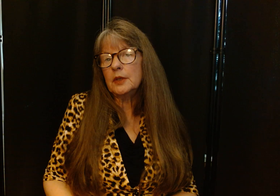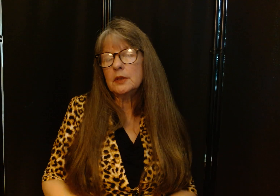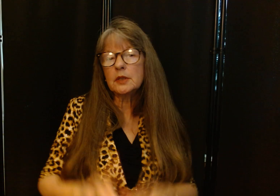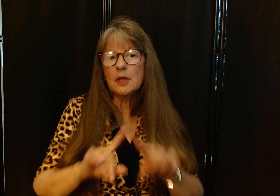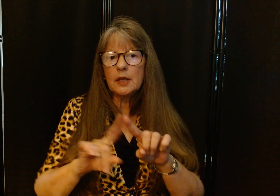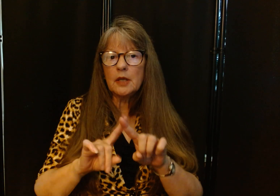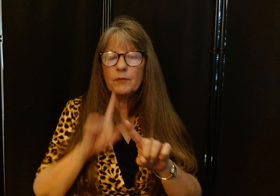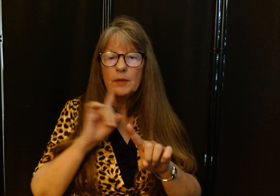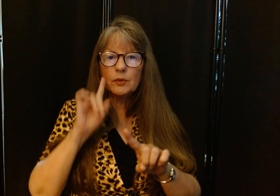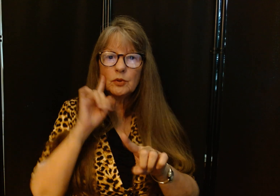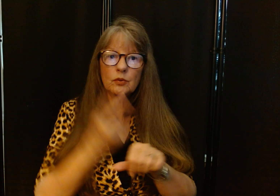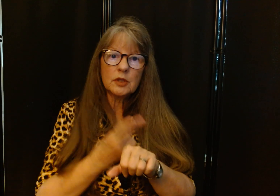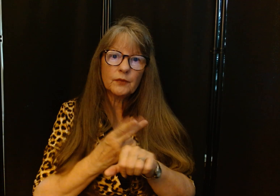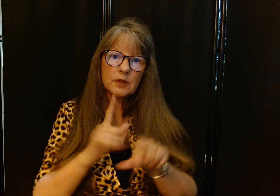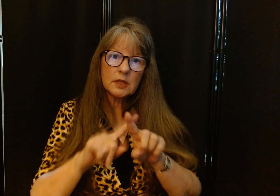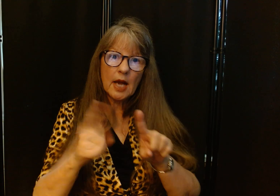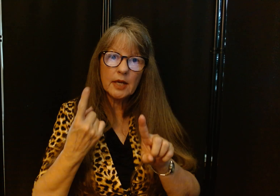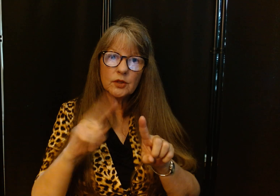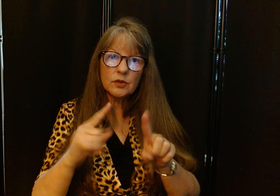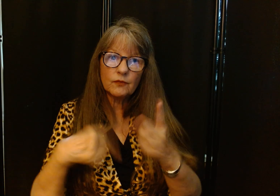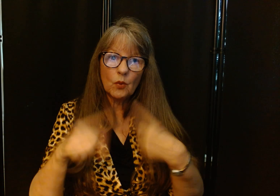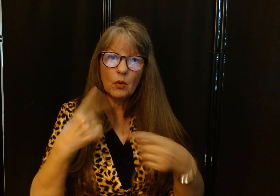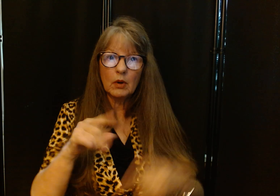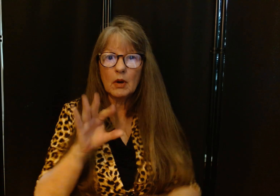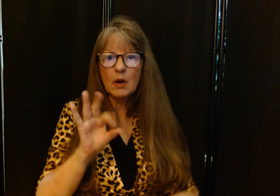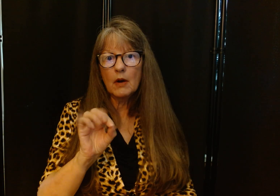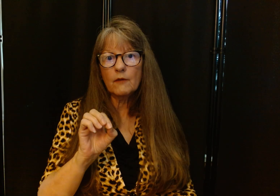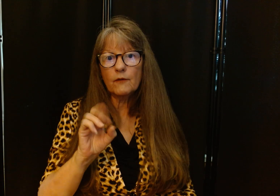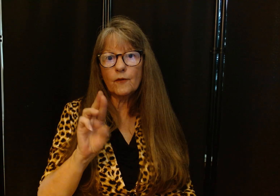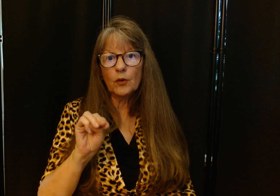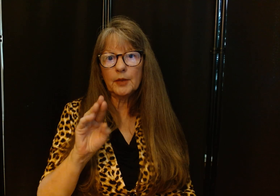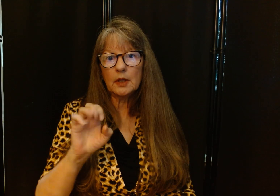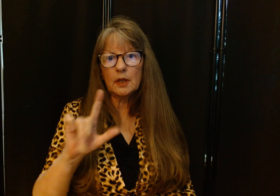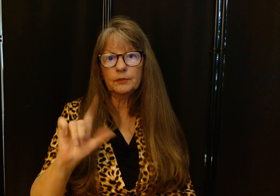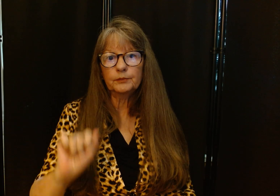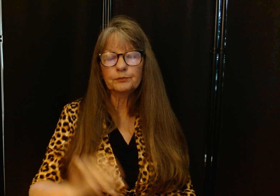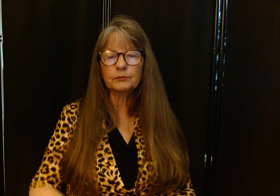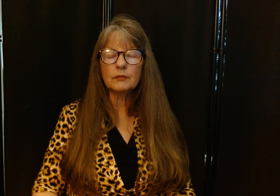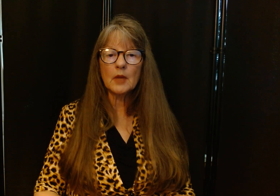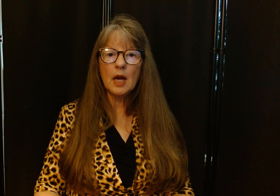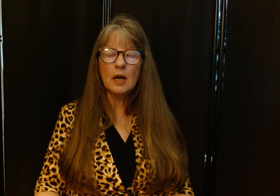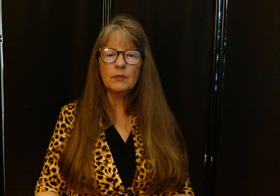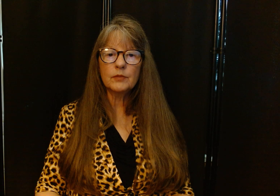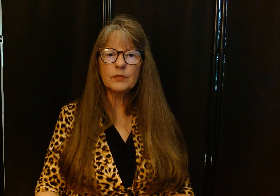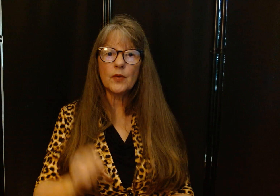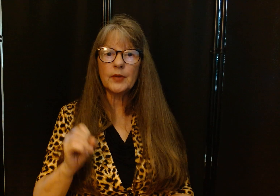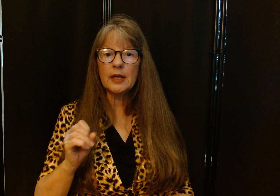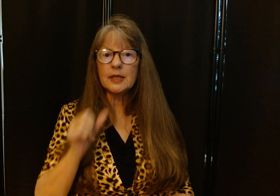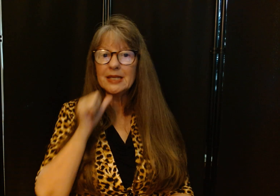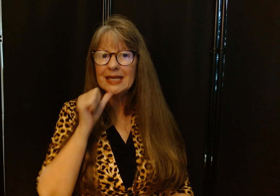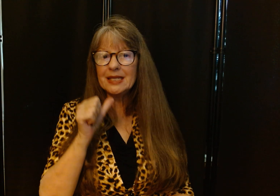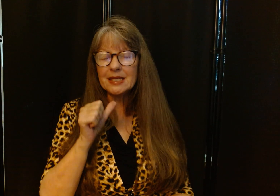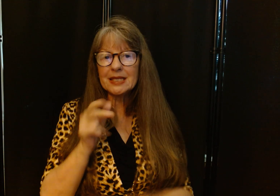Different deaf people use different signs for formula, so that doesn't need to